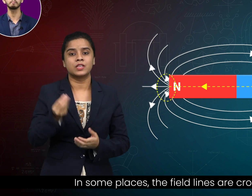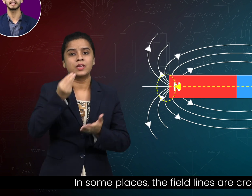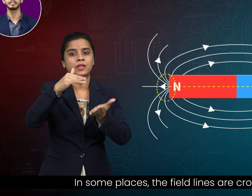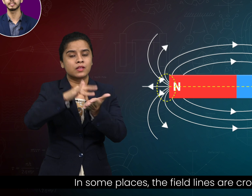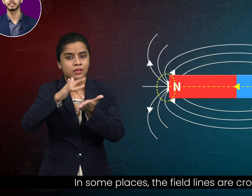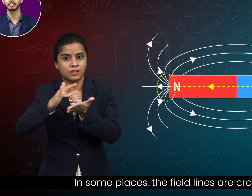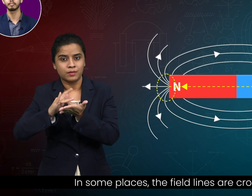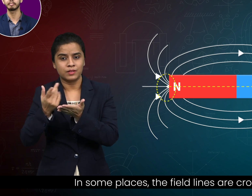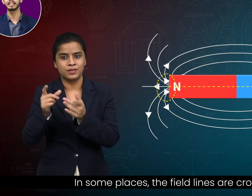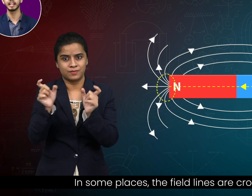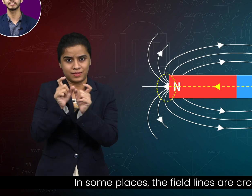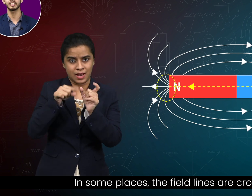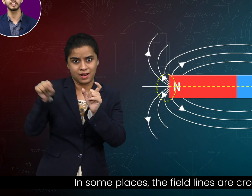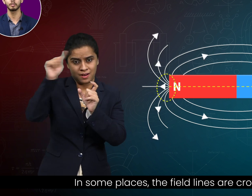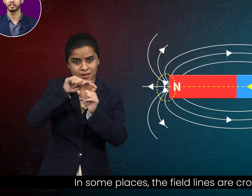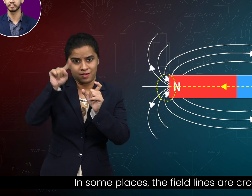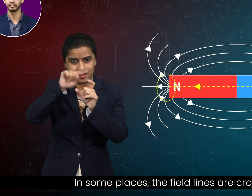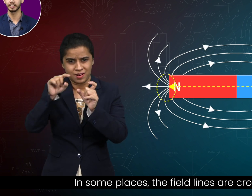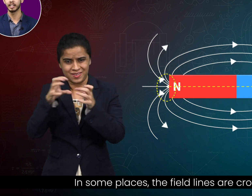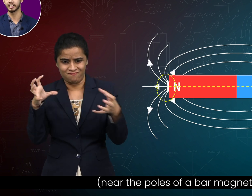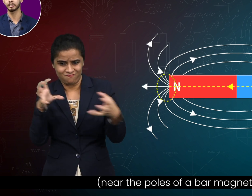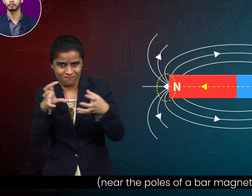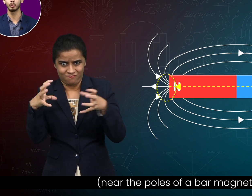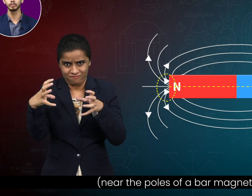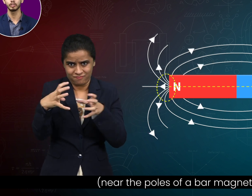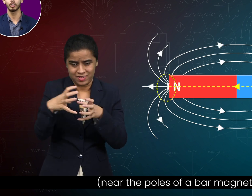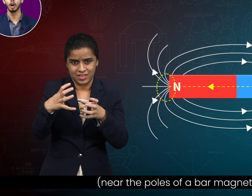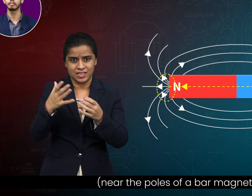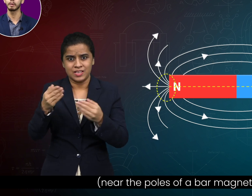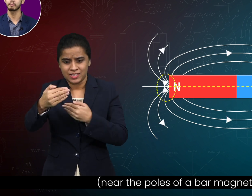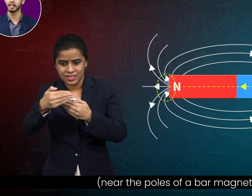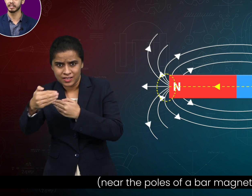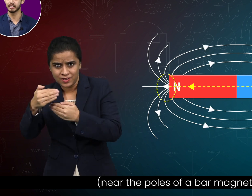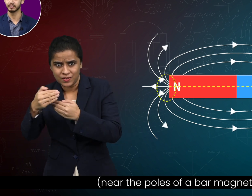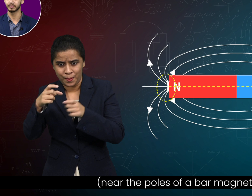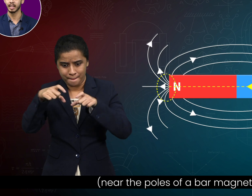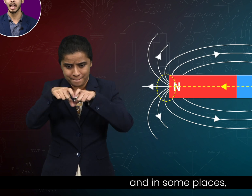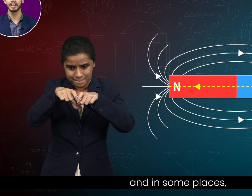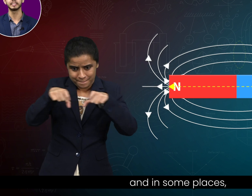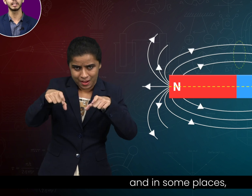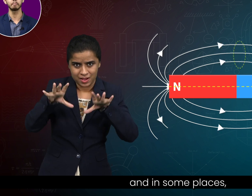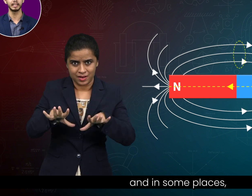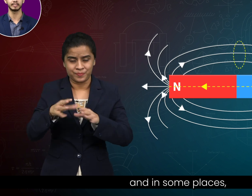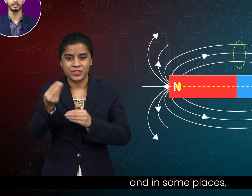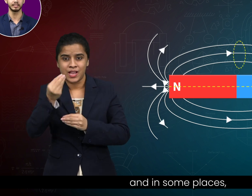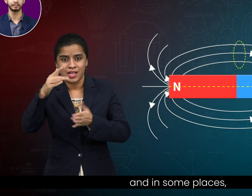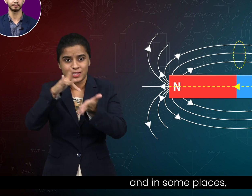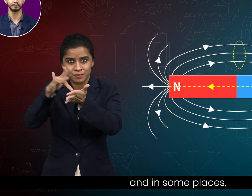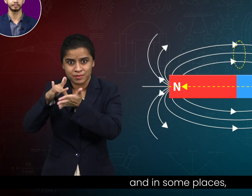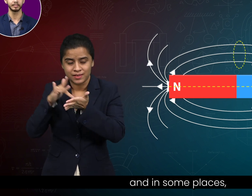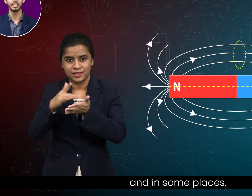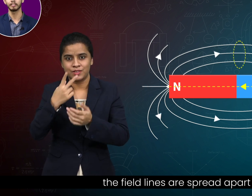In some places, the field lines are crowded near the poles of a bar magnet, and in some